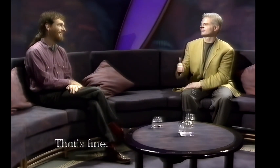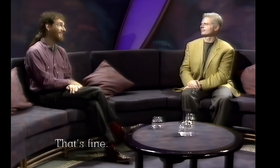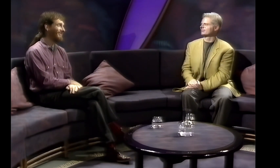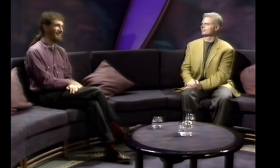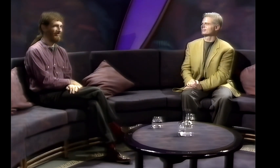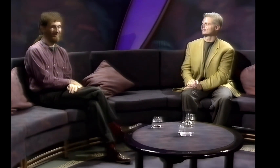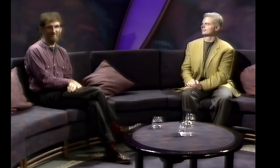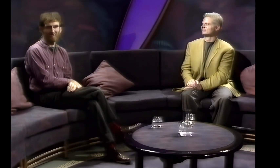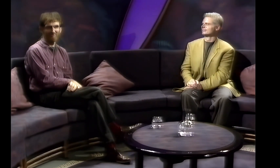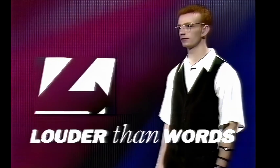Thank you.